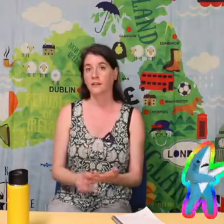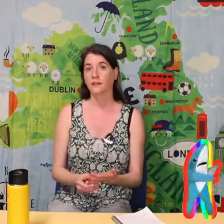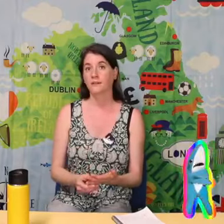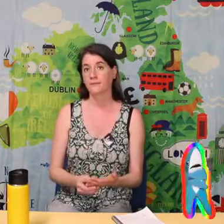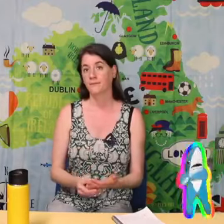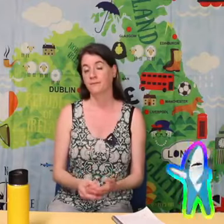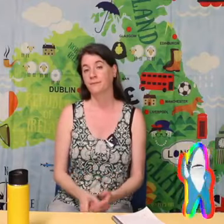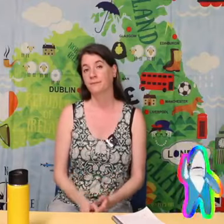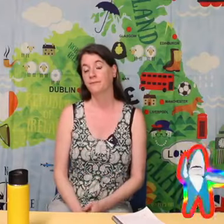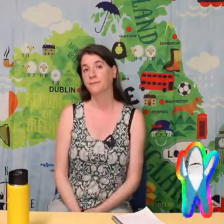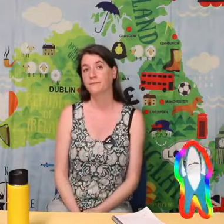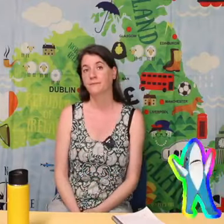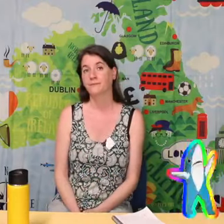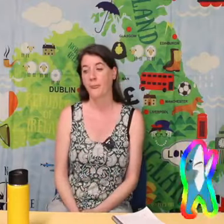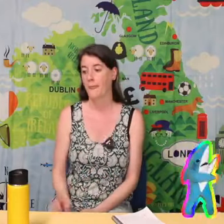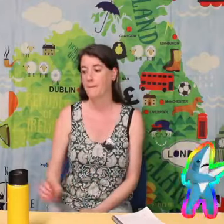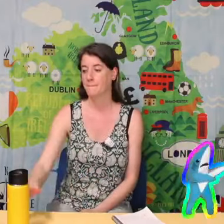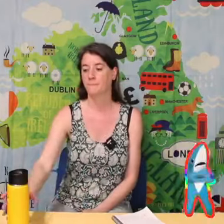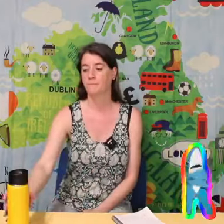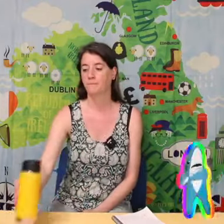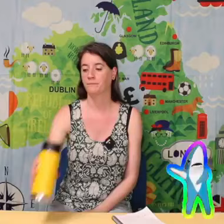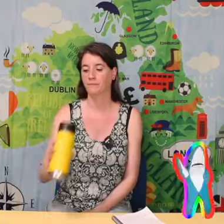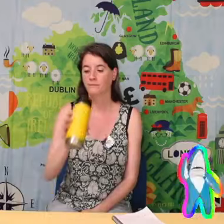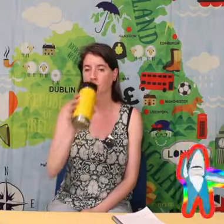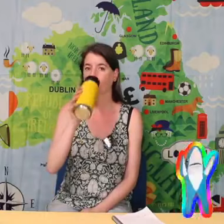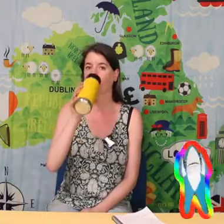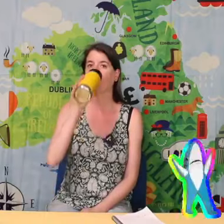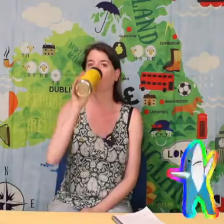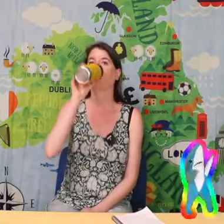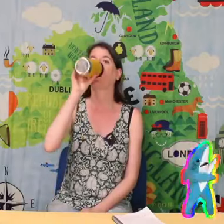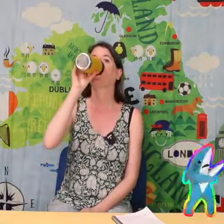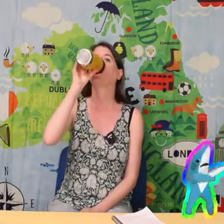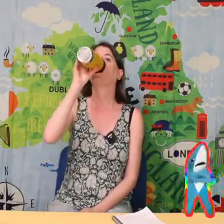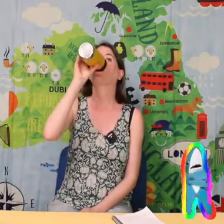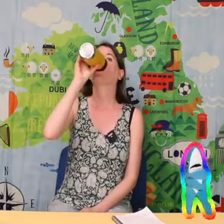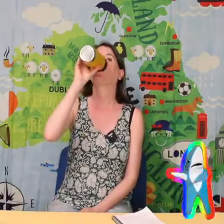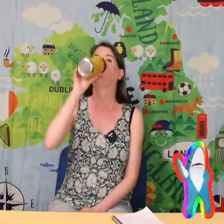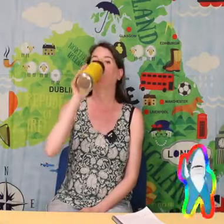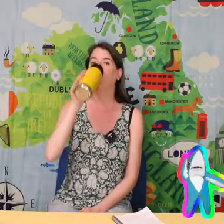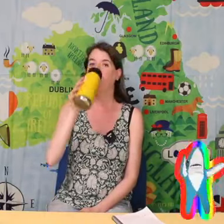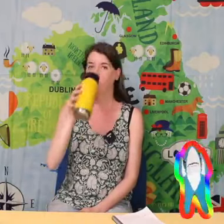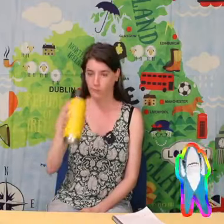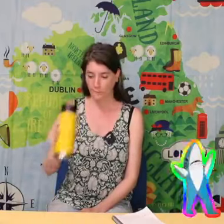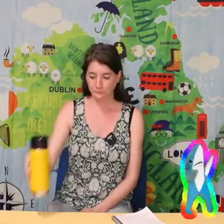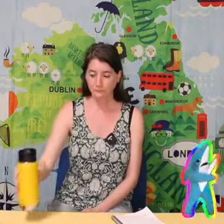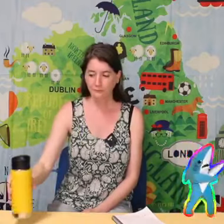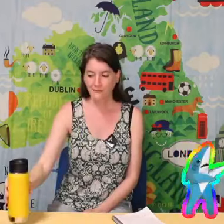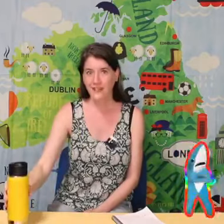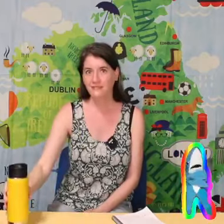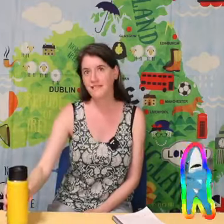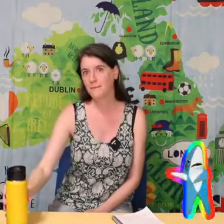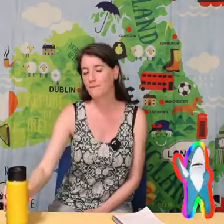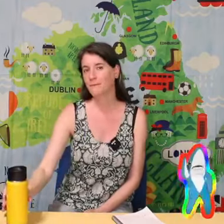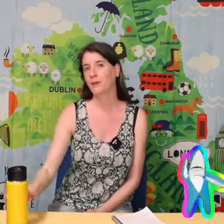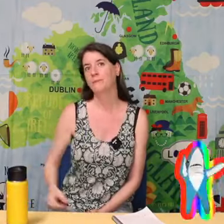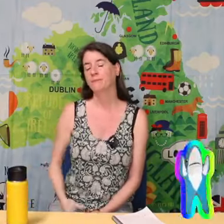well, there's a part of the farm that not many people have access to, in a way, which is meant to have quite a lot of adders on. But we haven't actually seen them, or can't find them